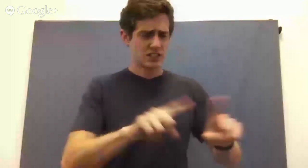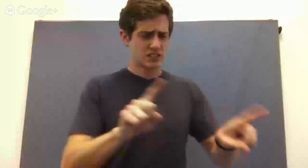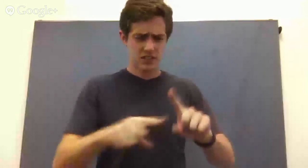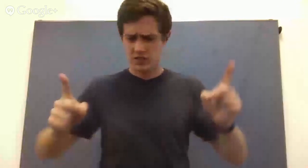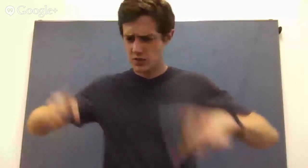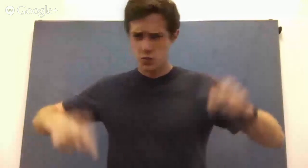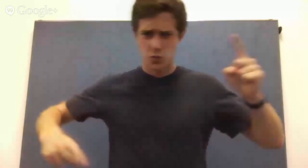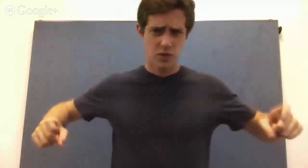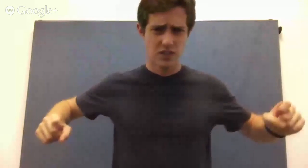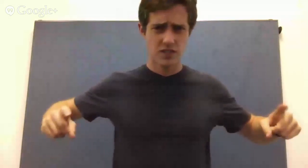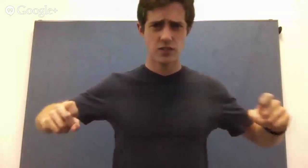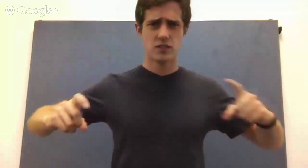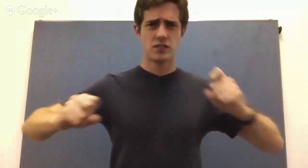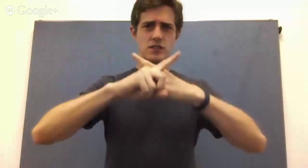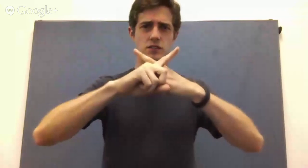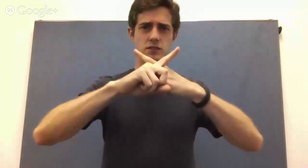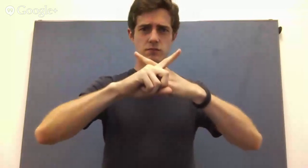about situations,